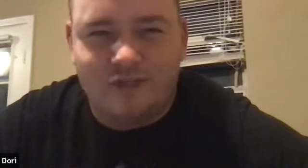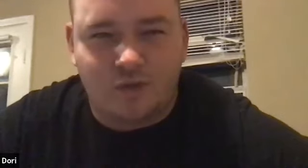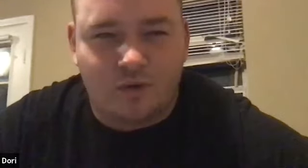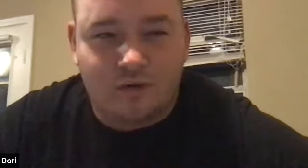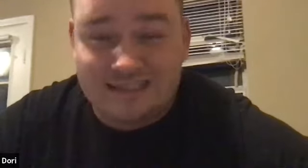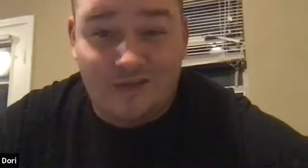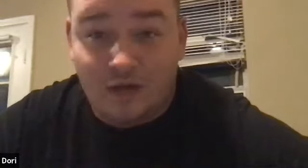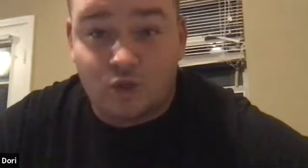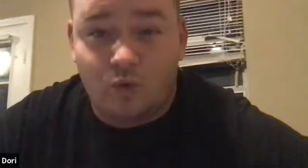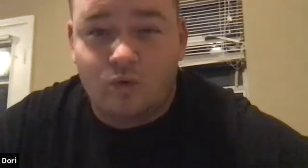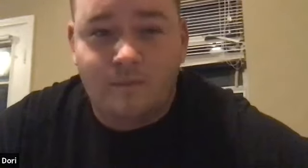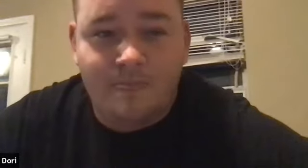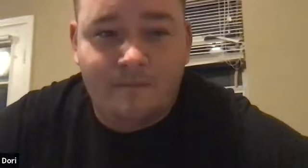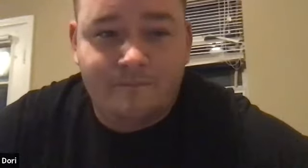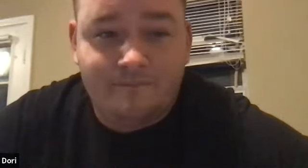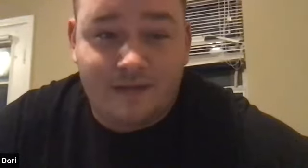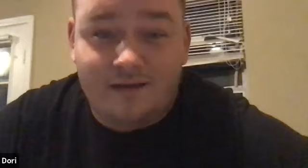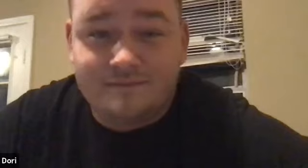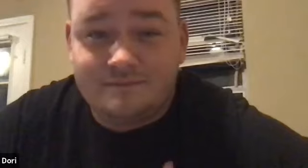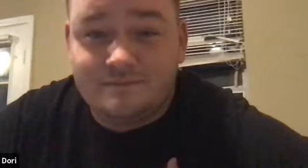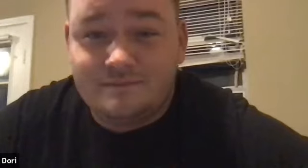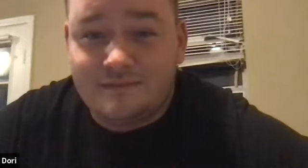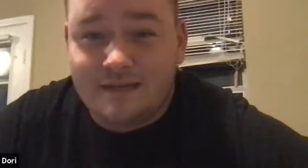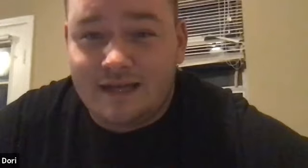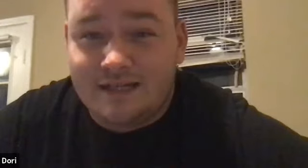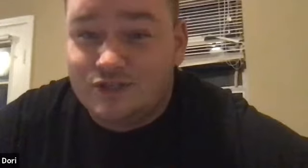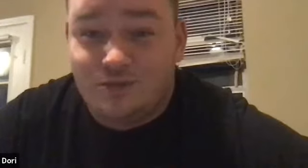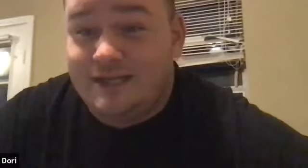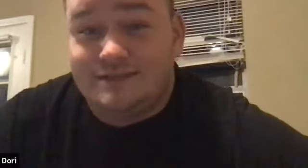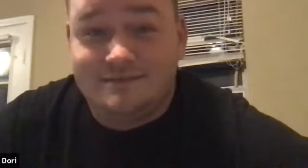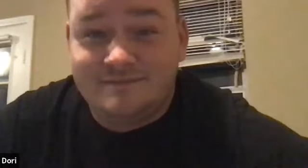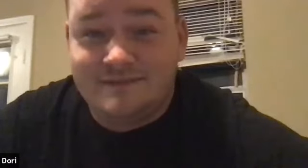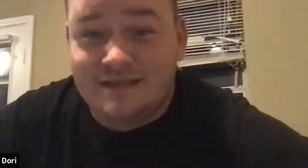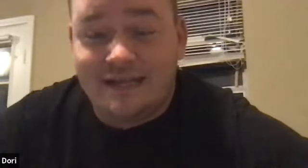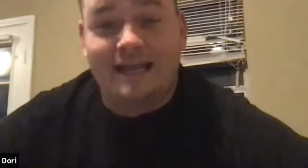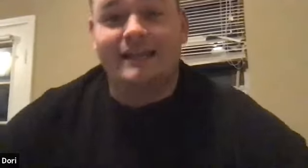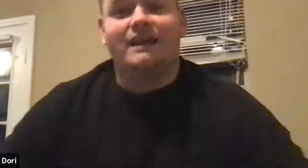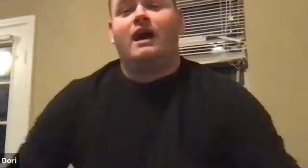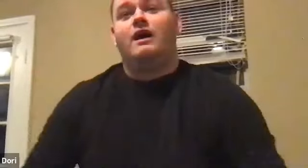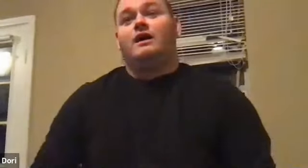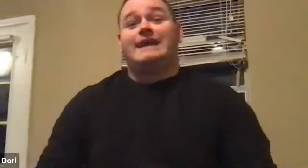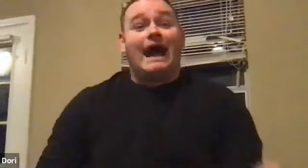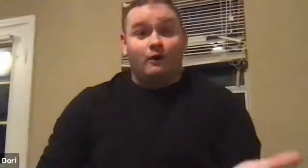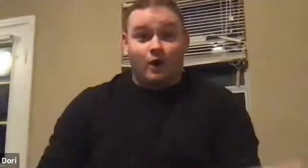old, until they go to school. Yeah. And that's just the way it is. Like Kyle